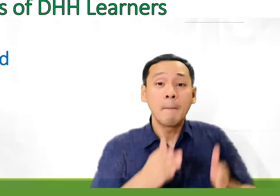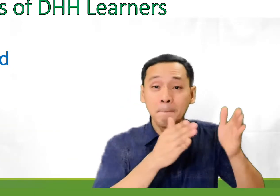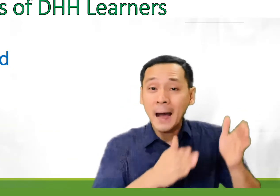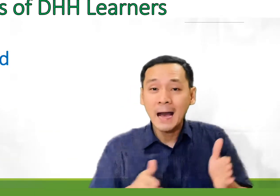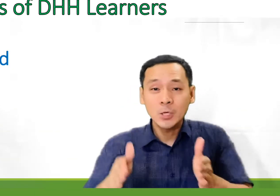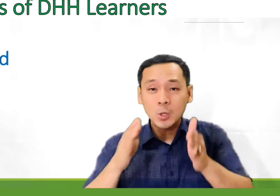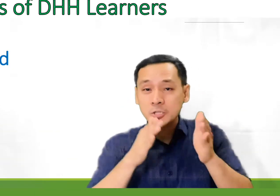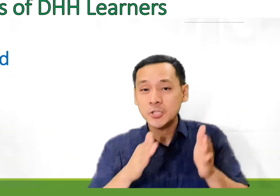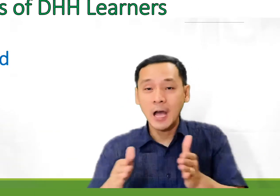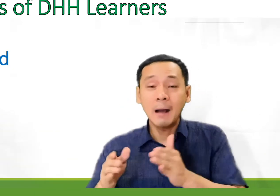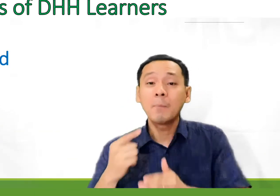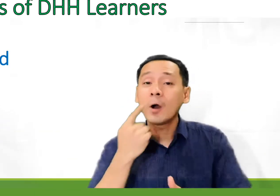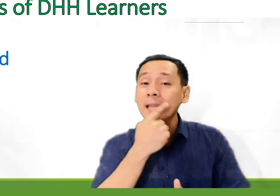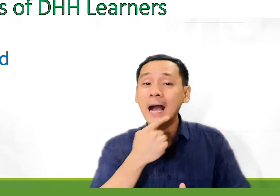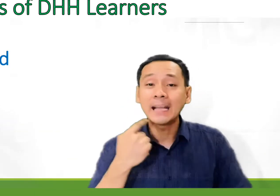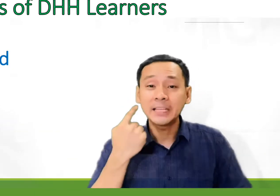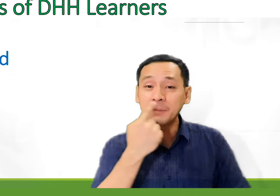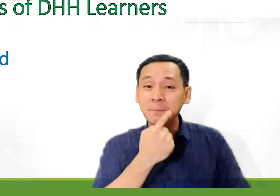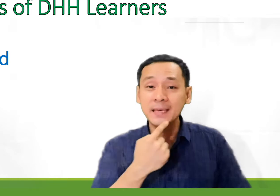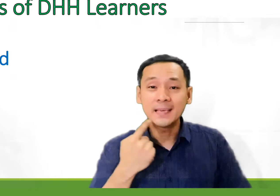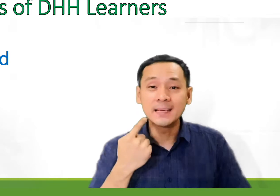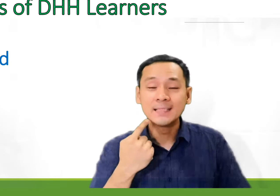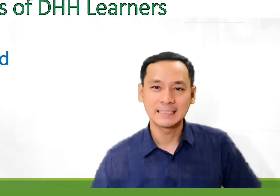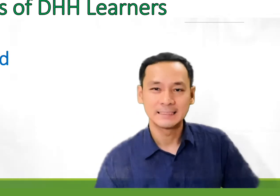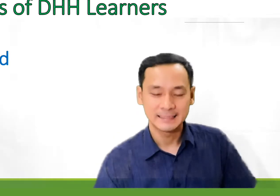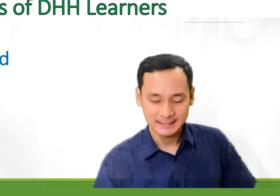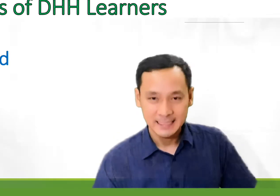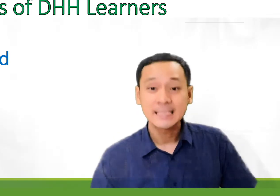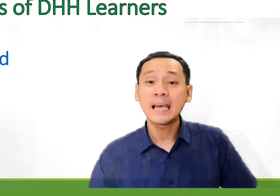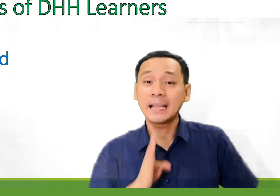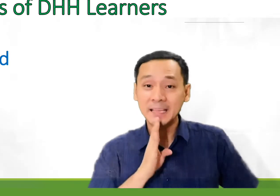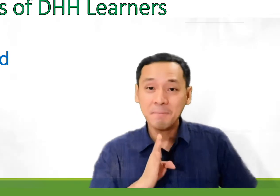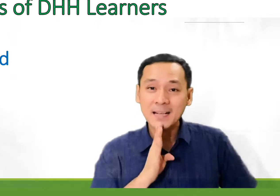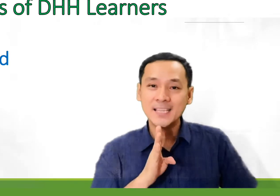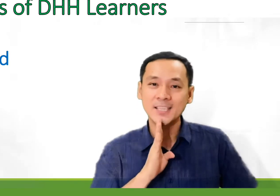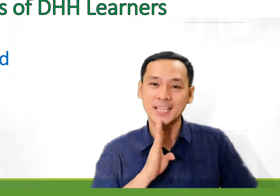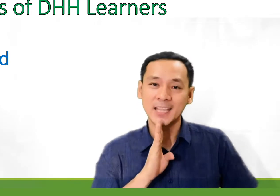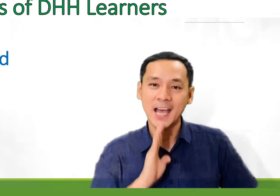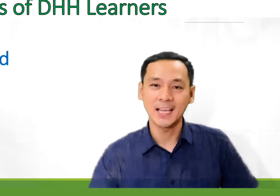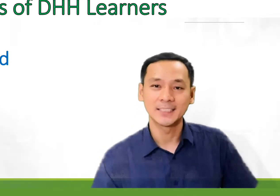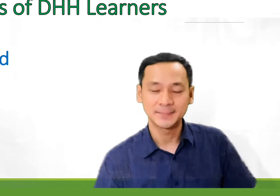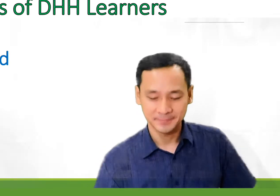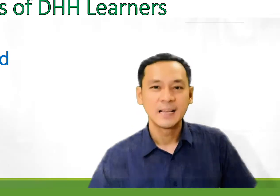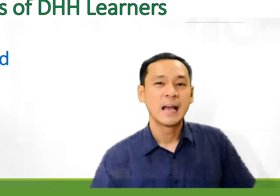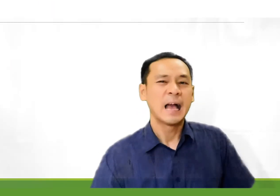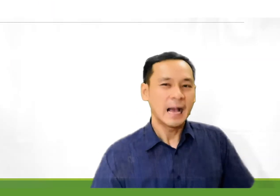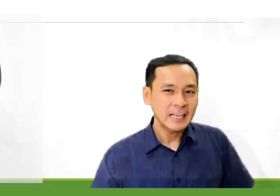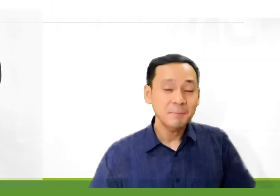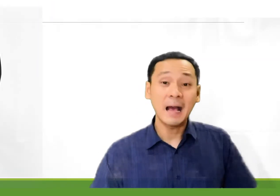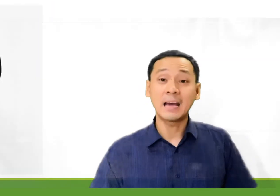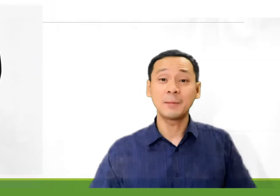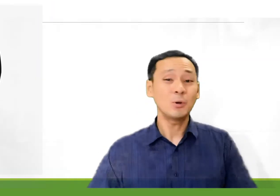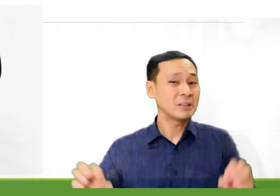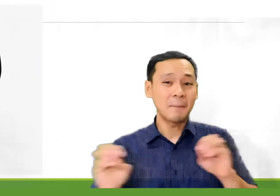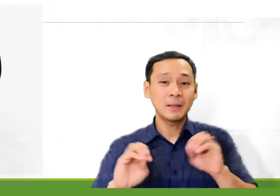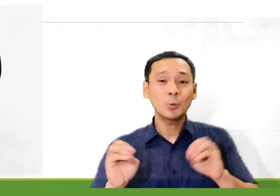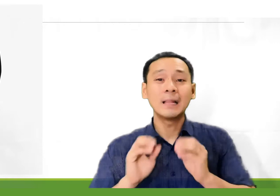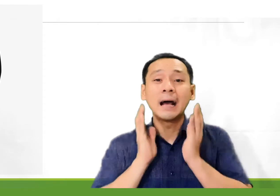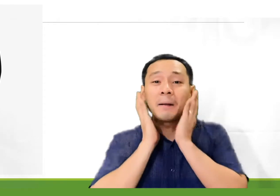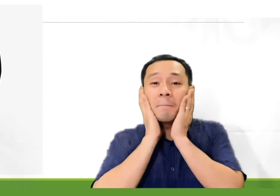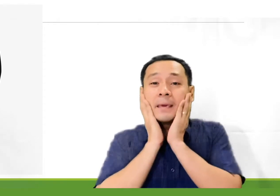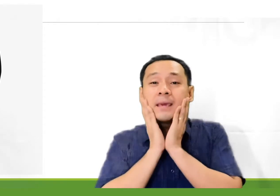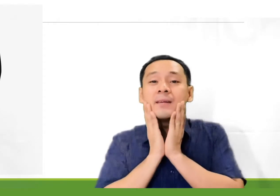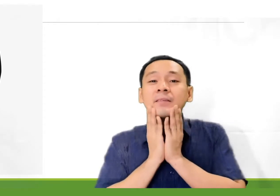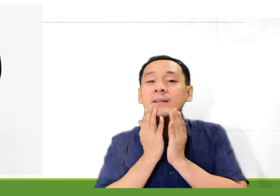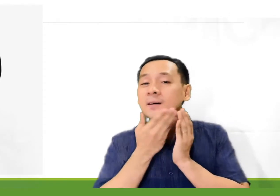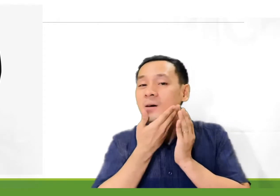po maayos ang buka ng ating bibig sa ating pagsasalita. Hanggat maaari po, dapat